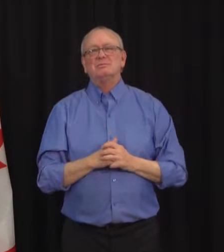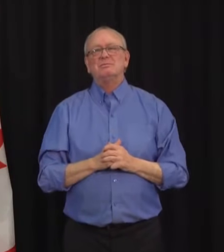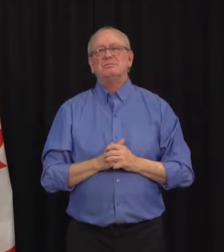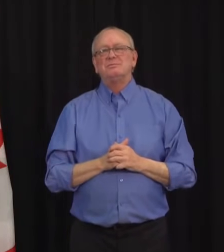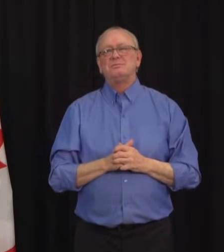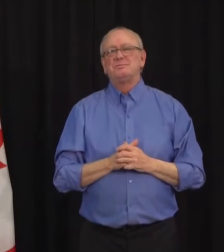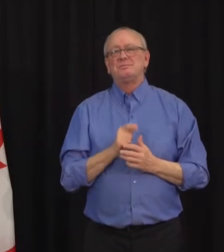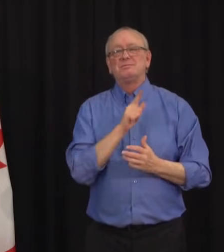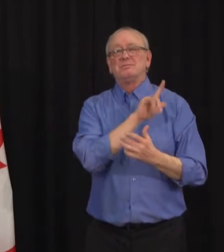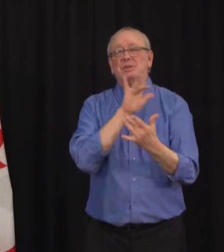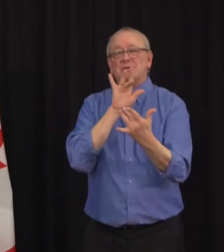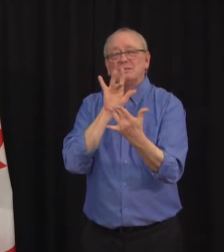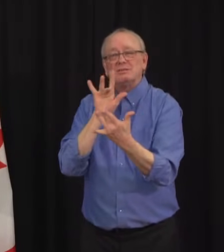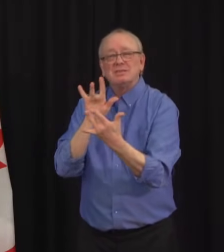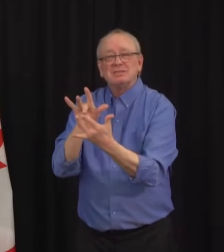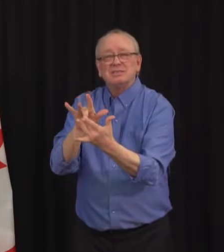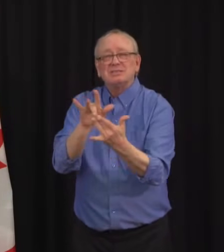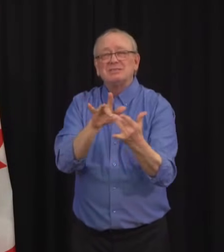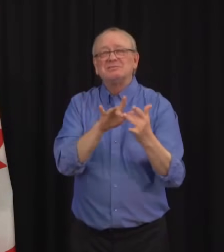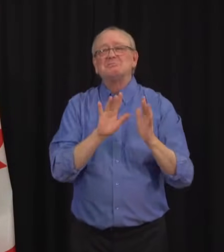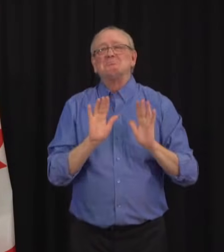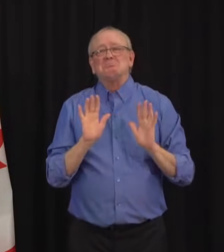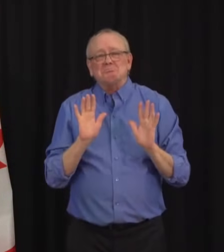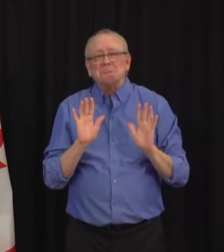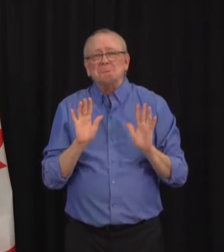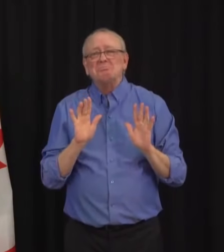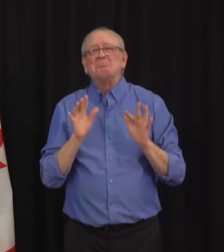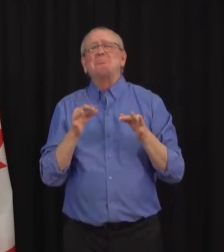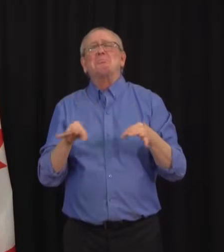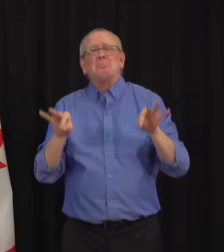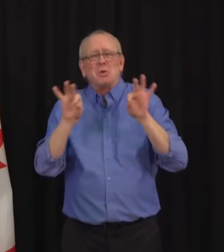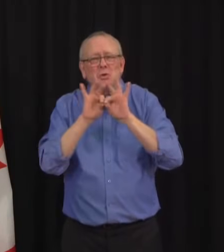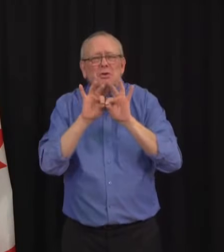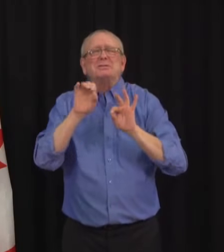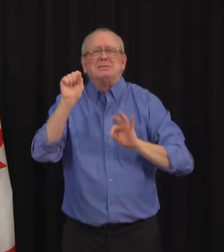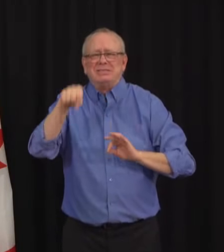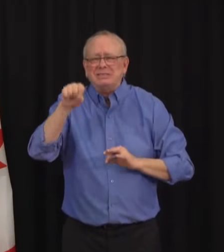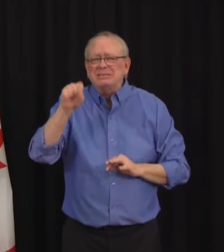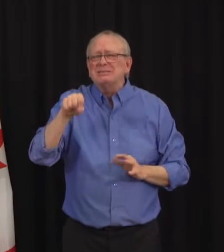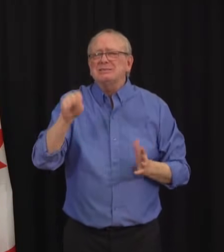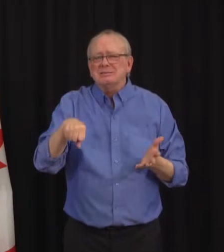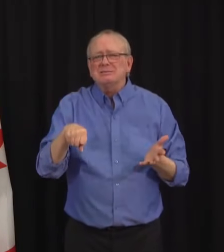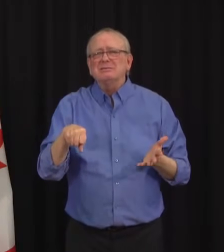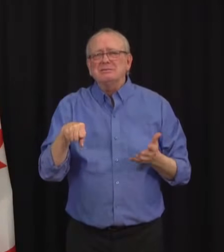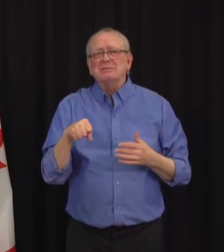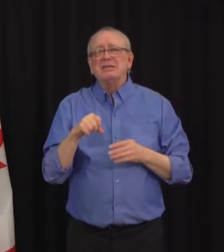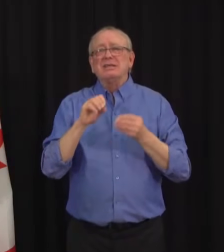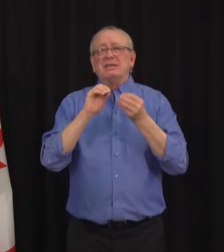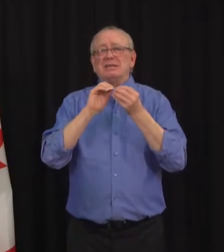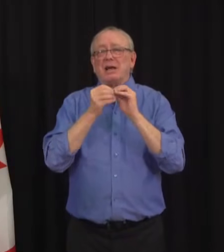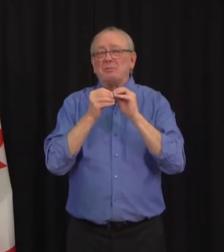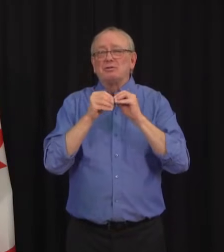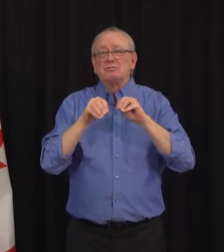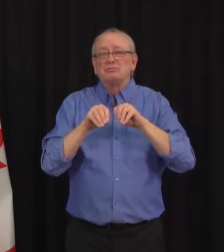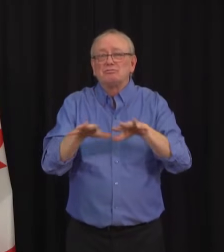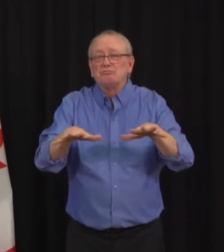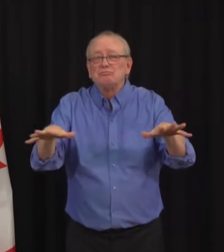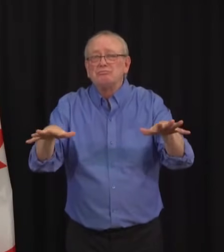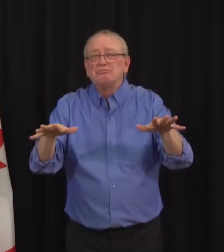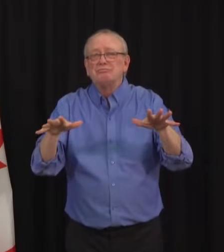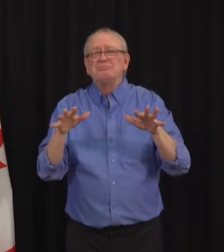in this context, it becomes even more important. Operator, can you put through the next caller, please?